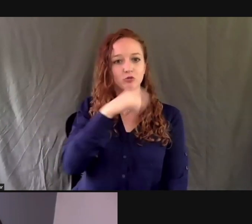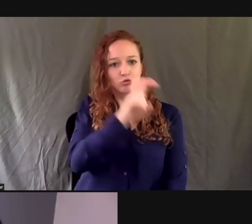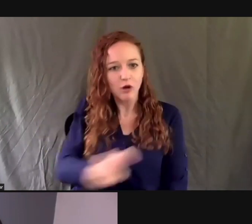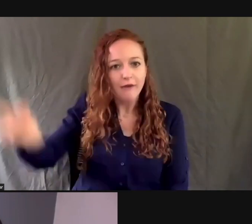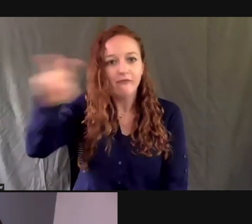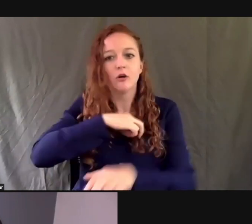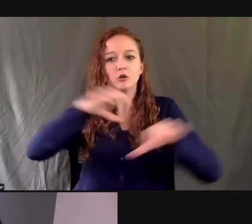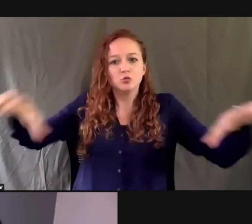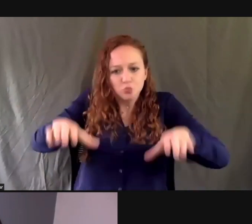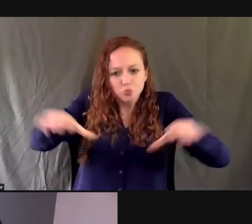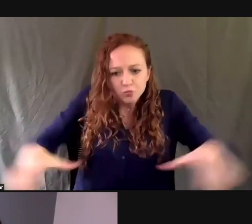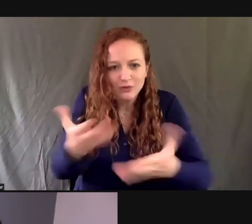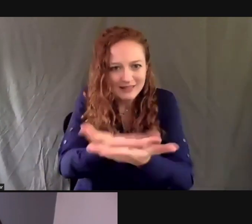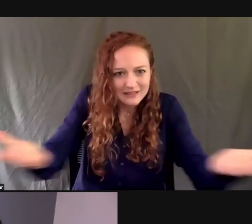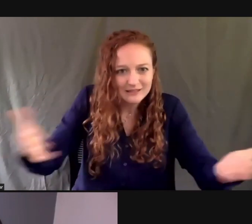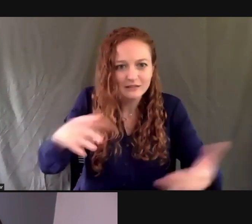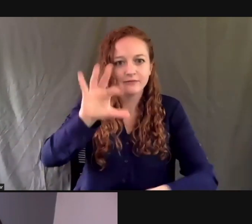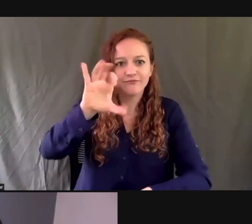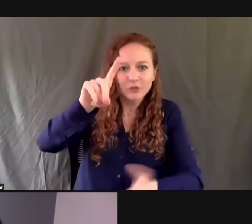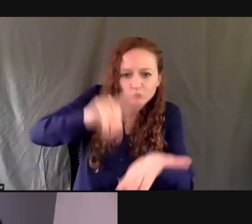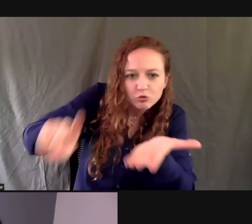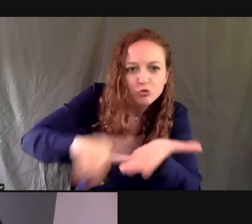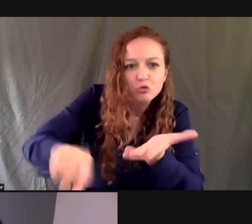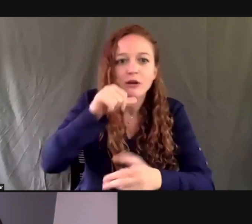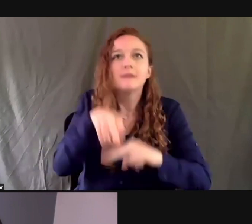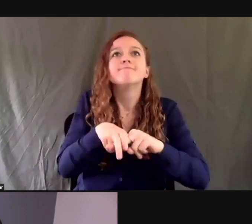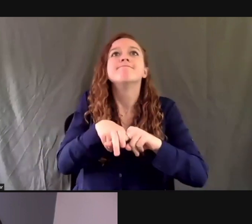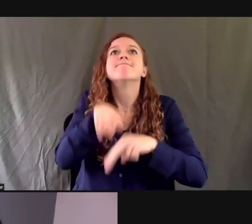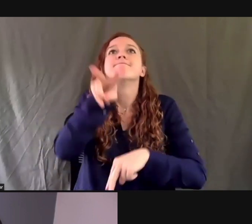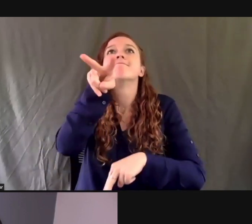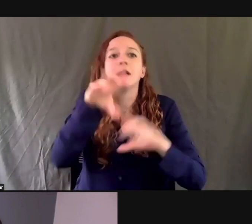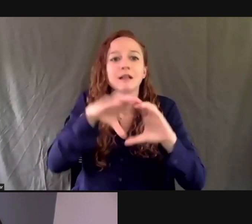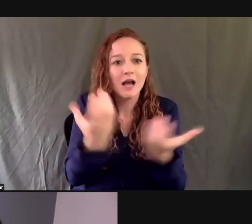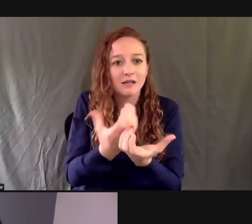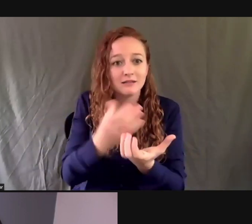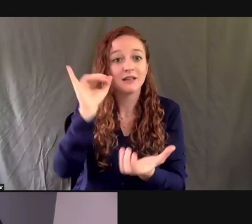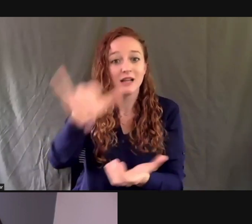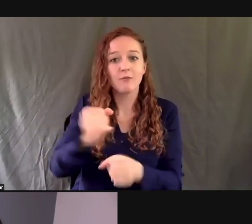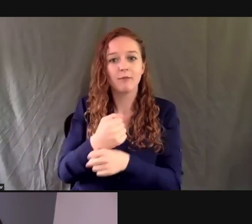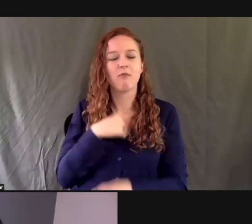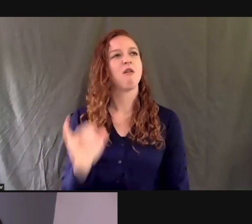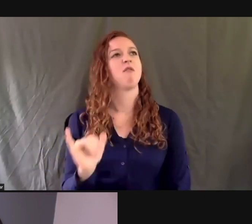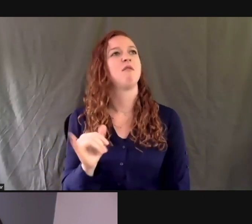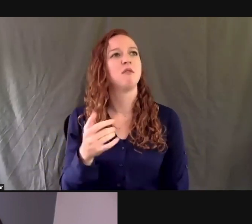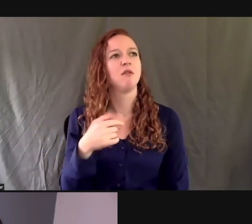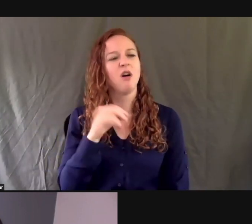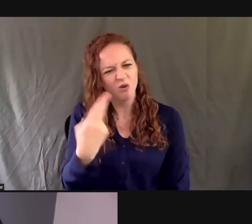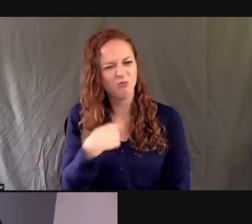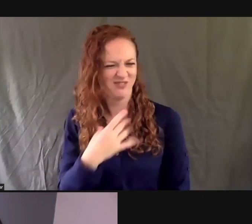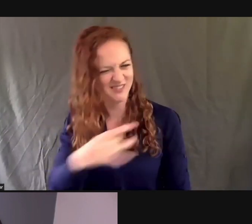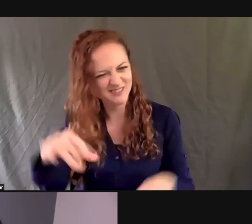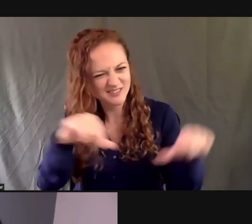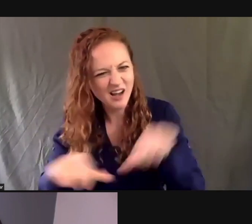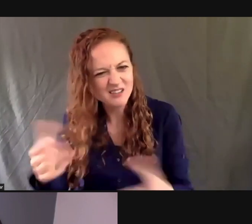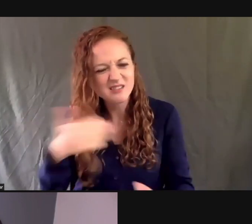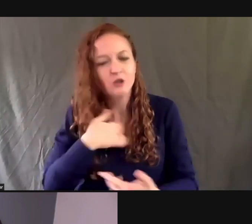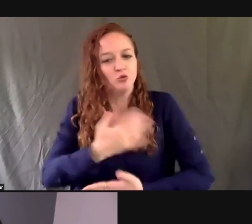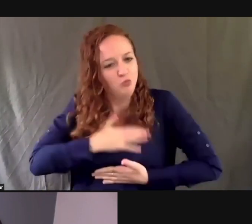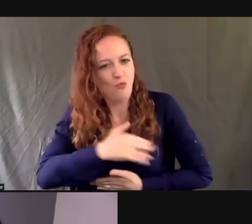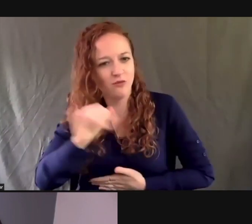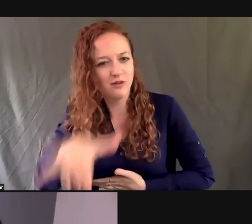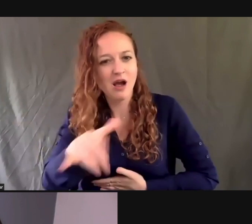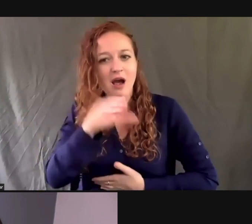You can Skype a scientist and you can talk with someone. There's a lot of different folks you could be in touch with. We have a list there, and ask